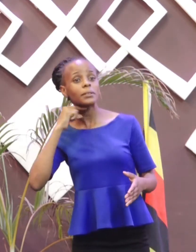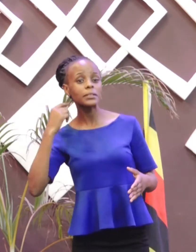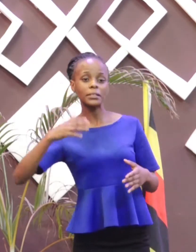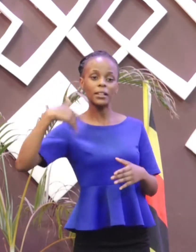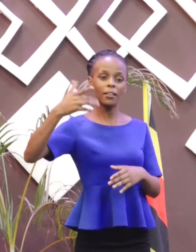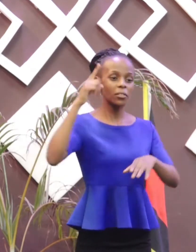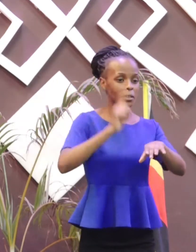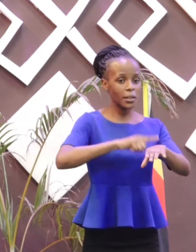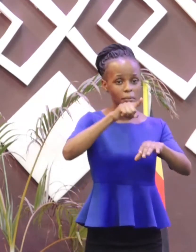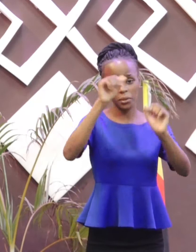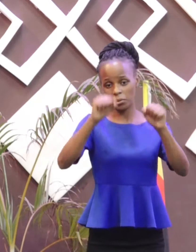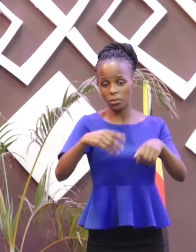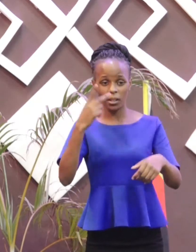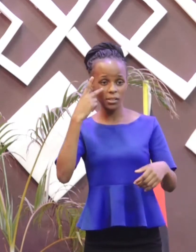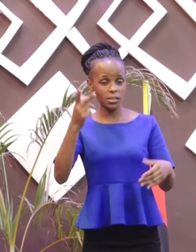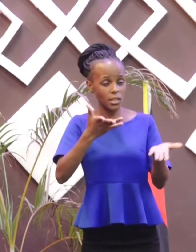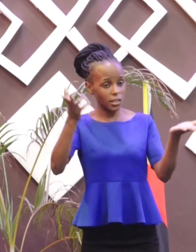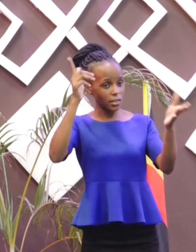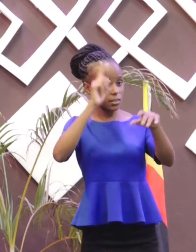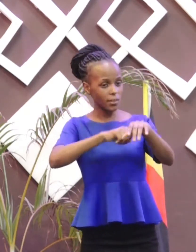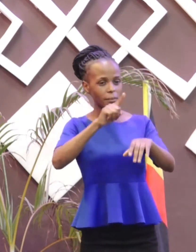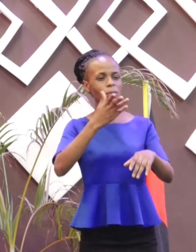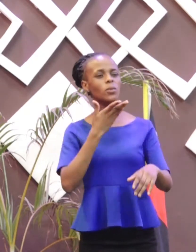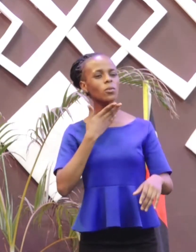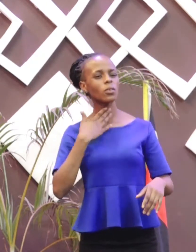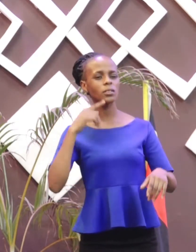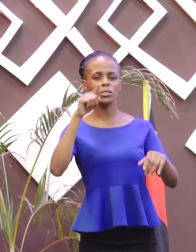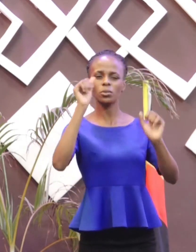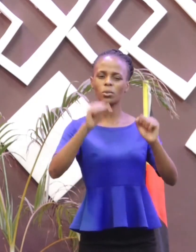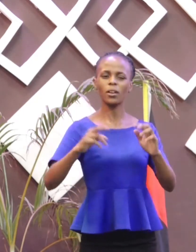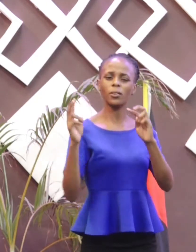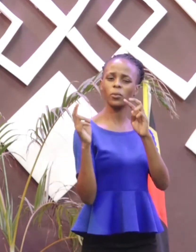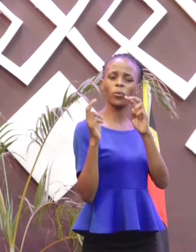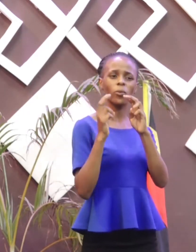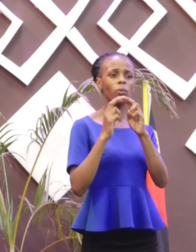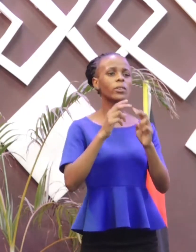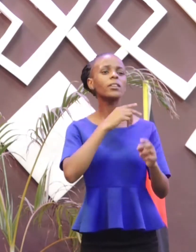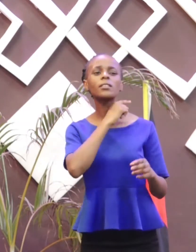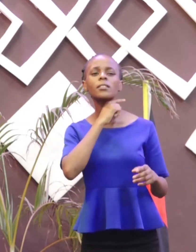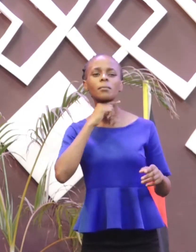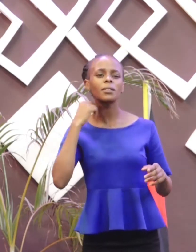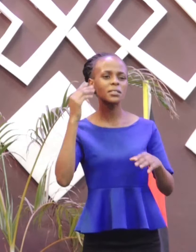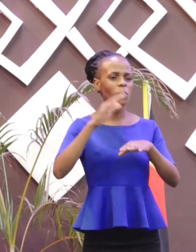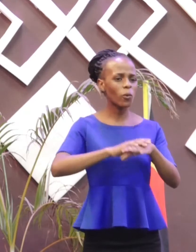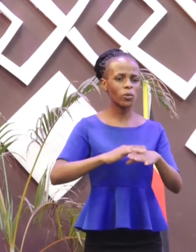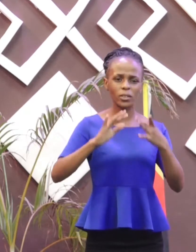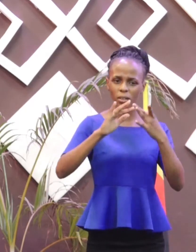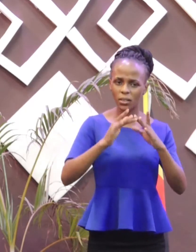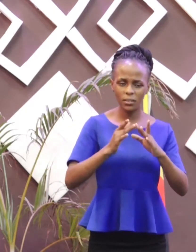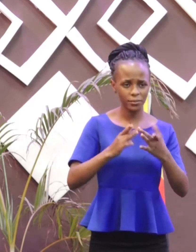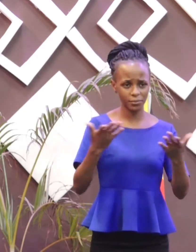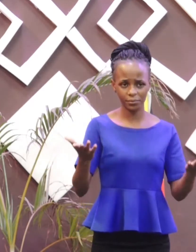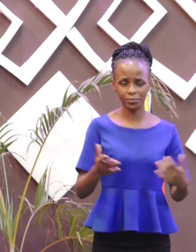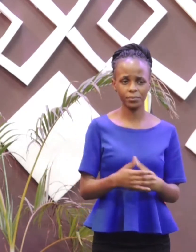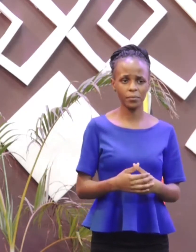table, whenever you wish. Ate kino kijjidde mu mulembe ng'ababuulizi b'olina b'osobola